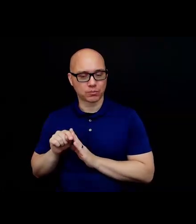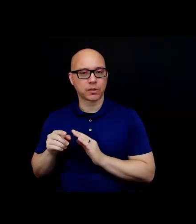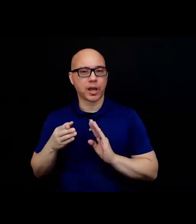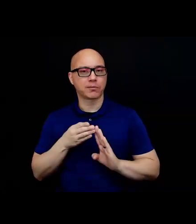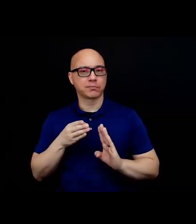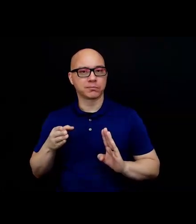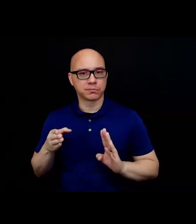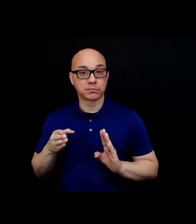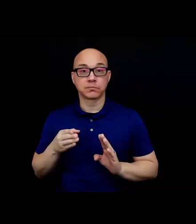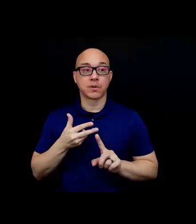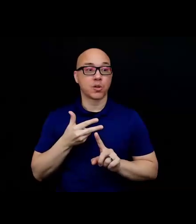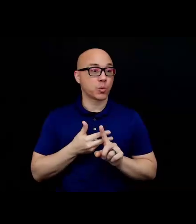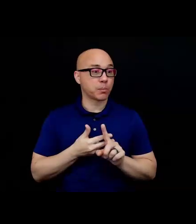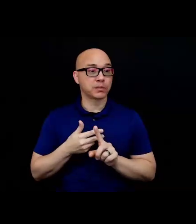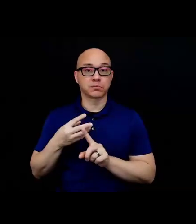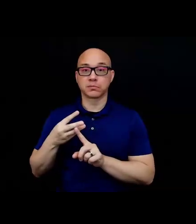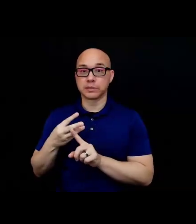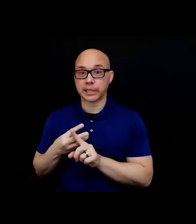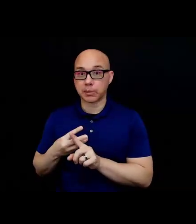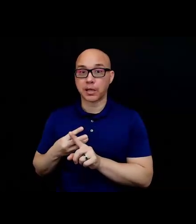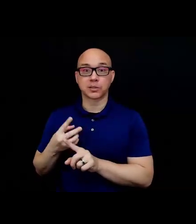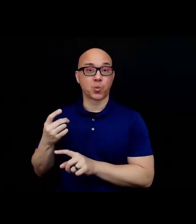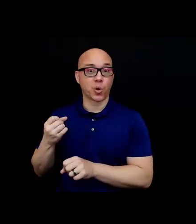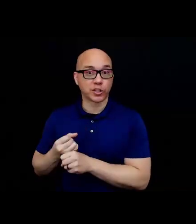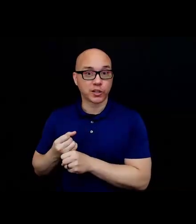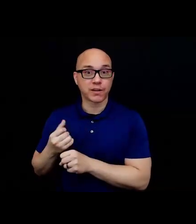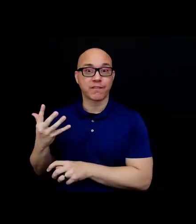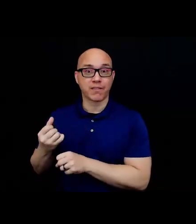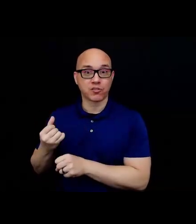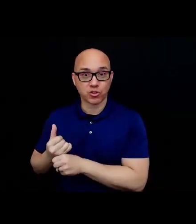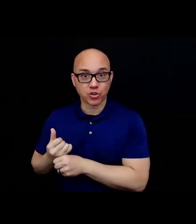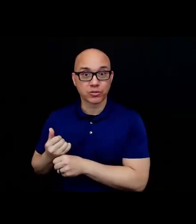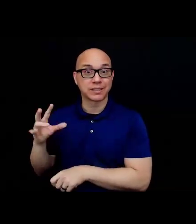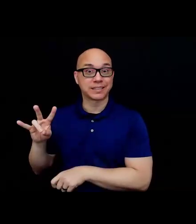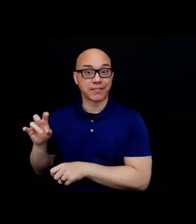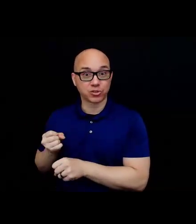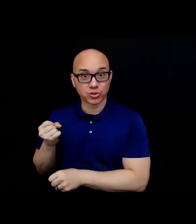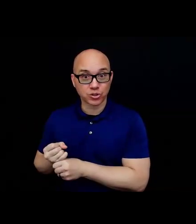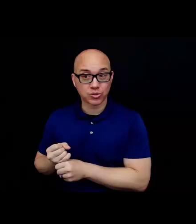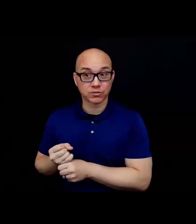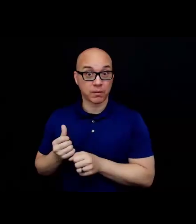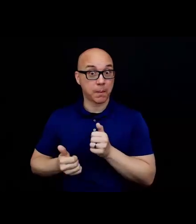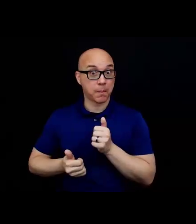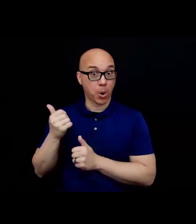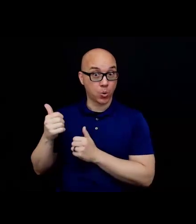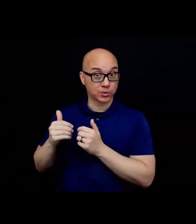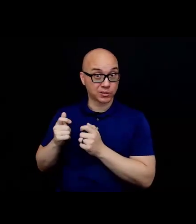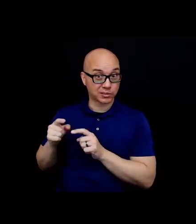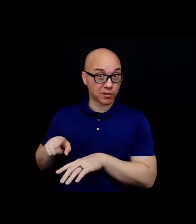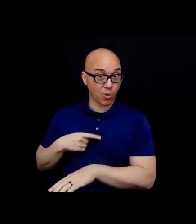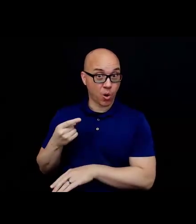3 years, 5 years, 7 years. The longest term you're going to get is going to be 10